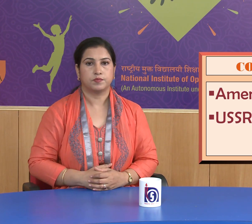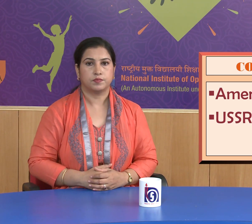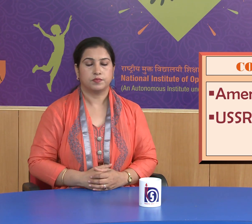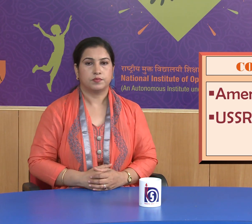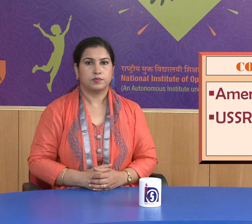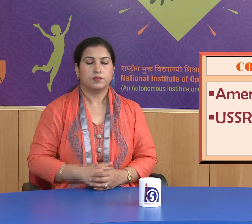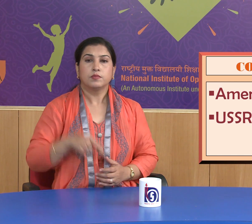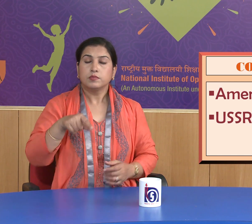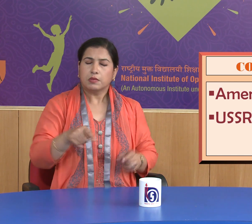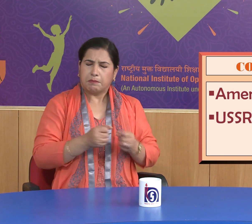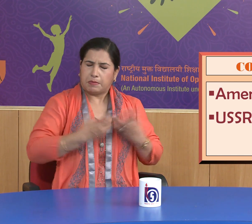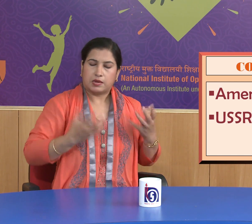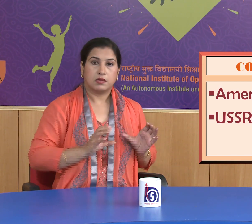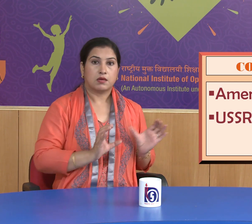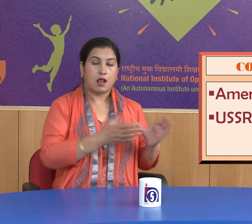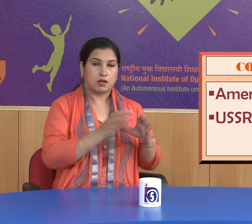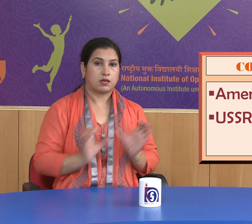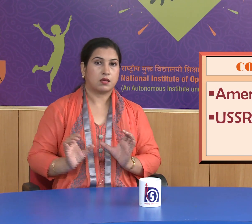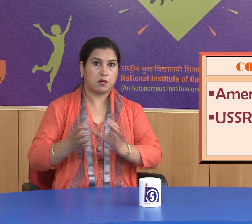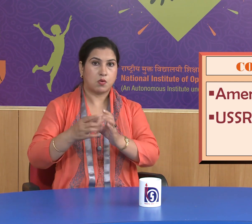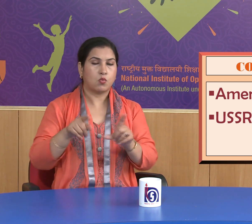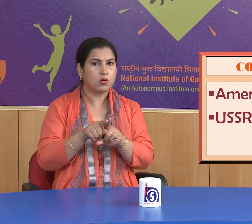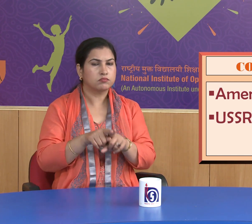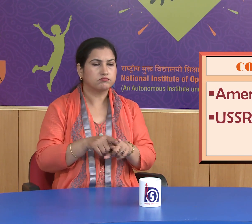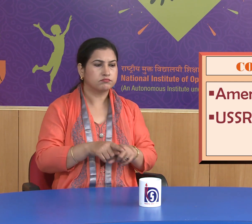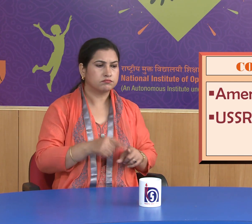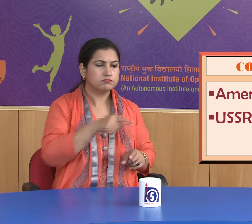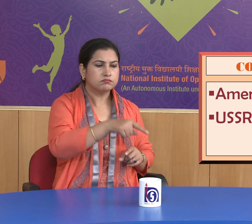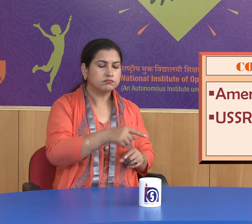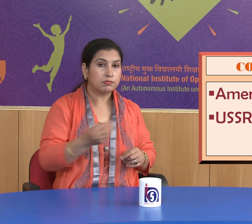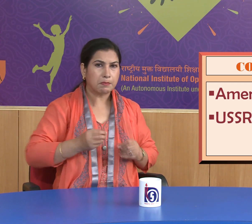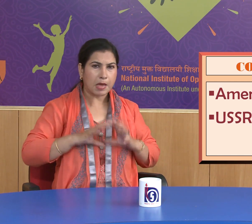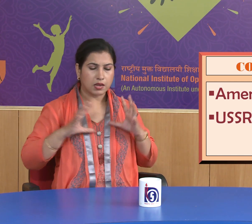Most countries of the world joined one of these two groups.